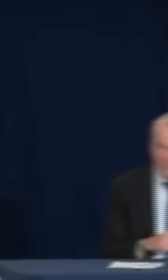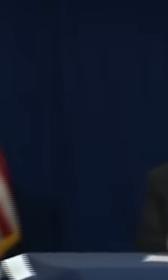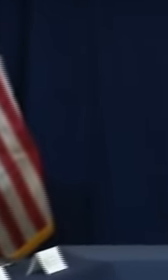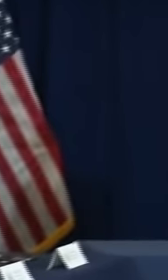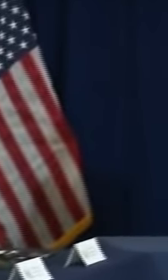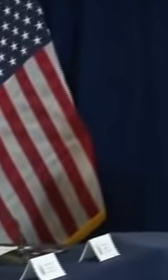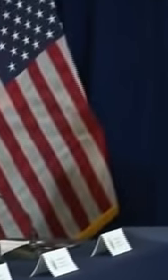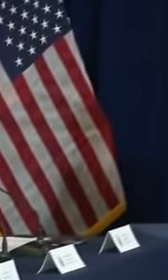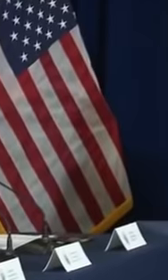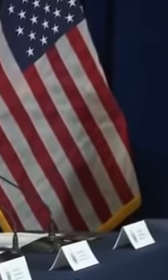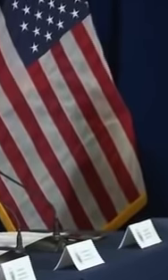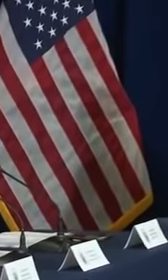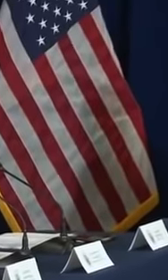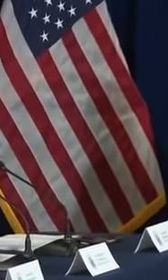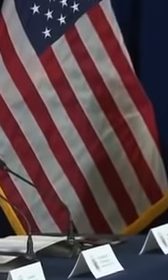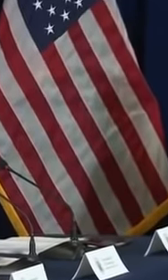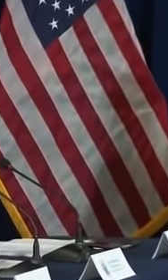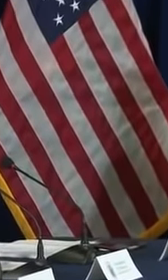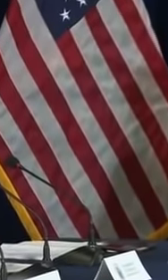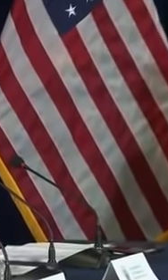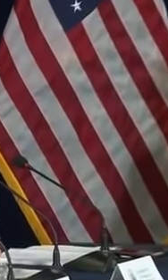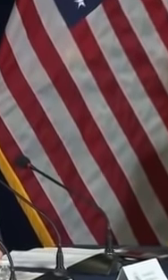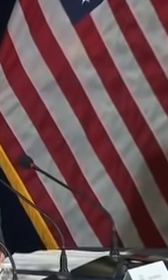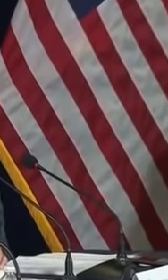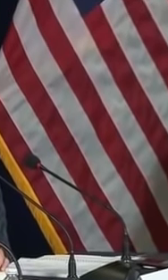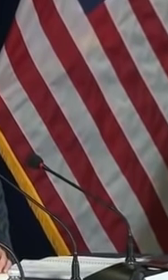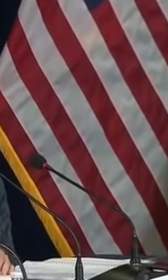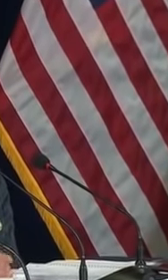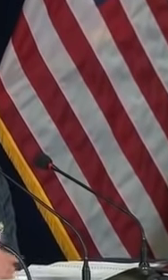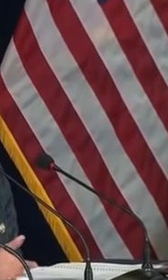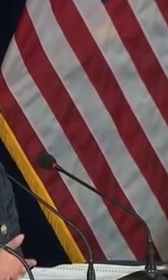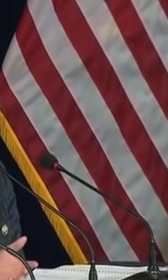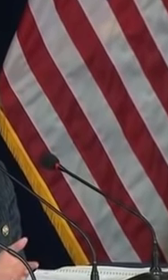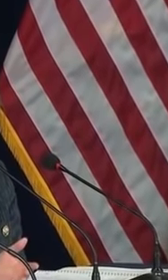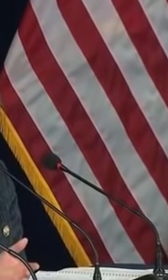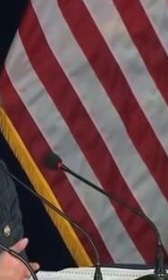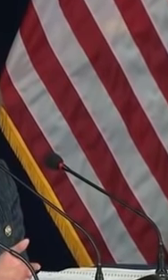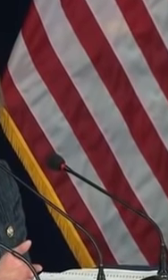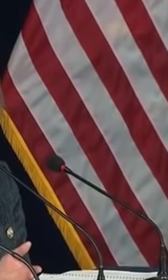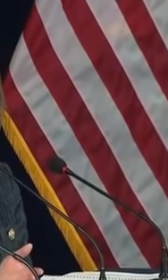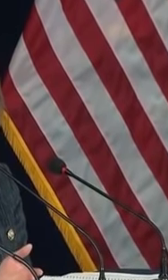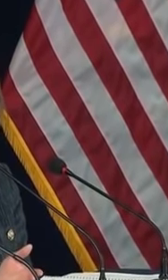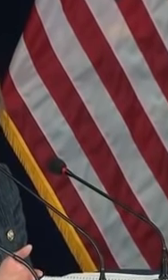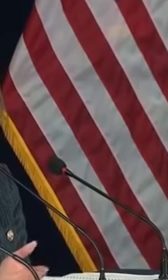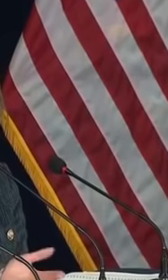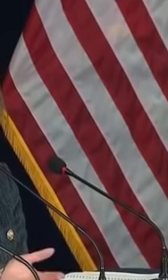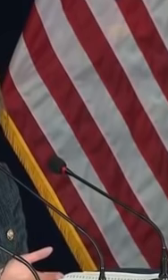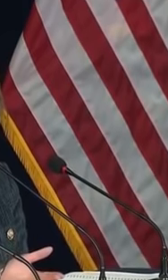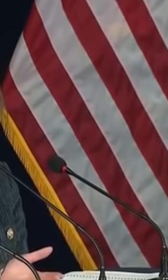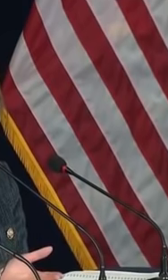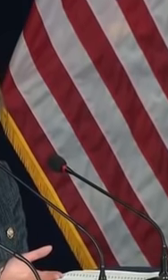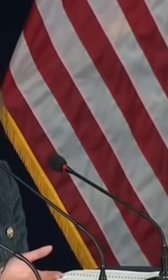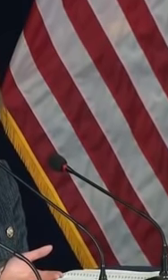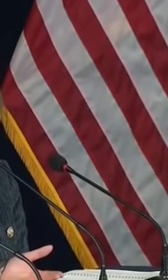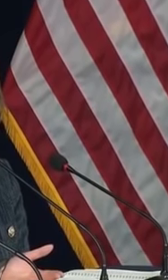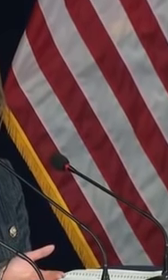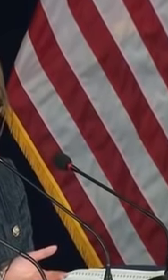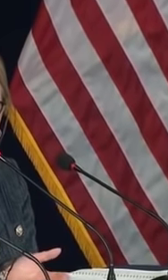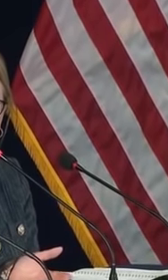The way that we're monitoring the COVID-19 activity right now is very similar to how we approach looking at influenza-like